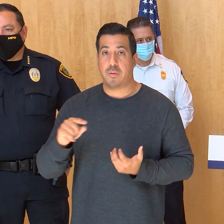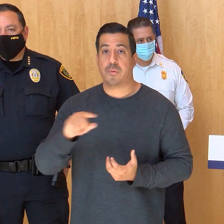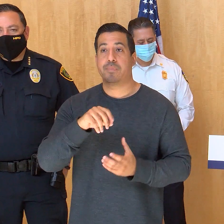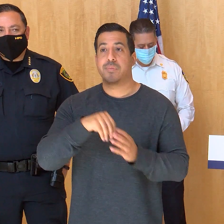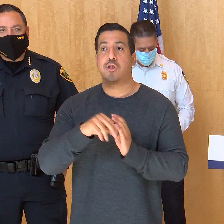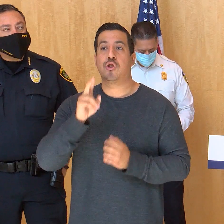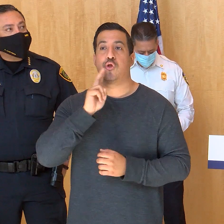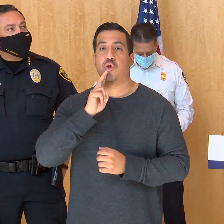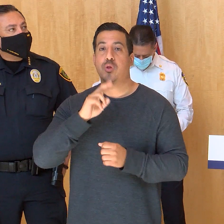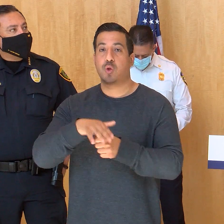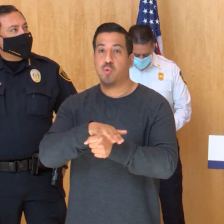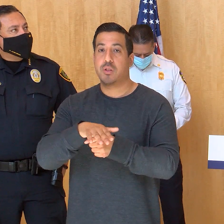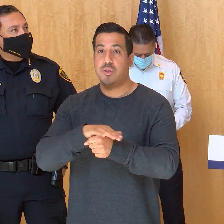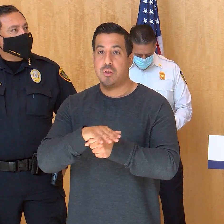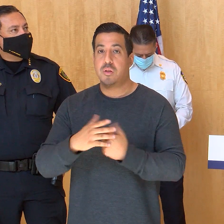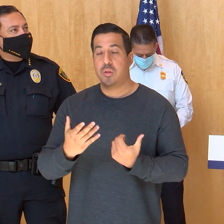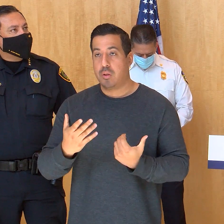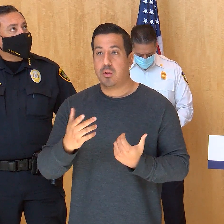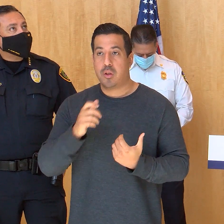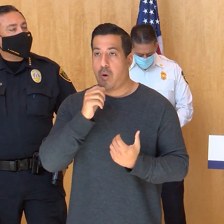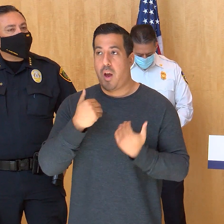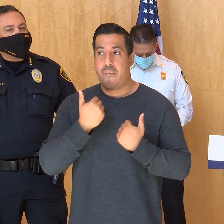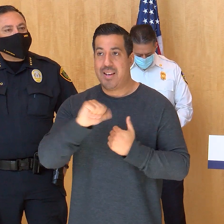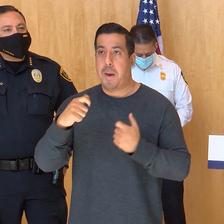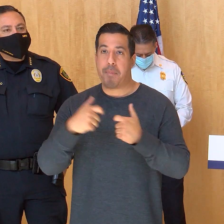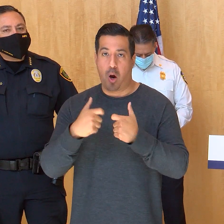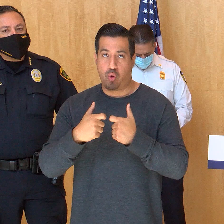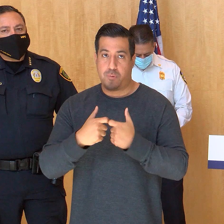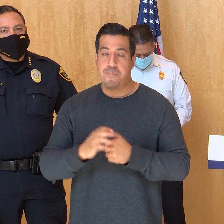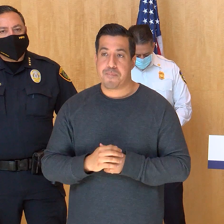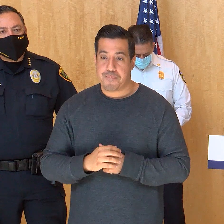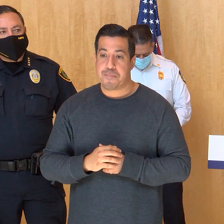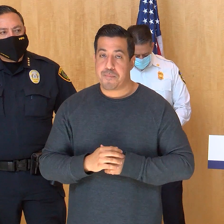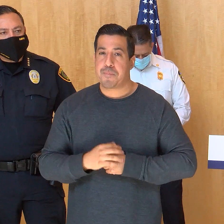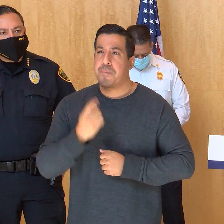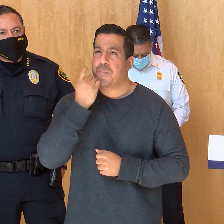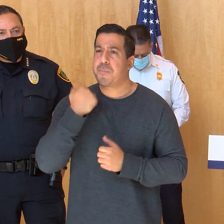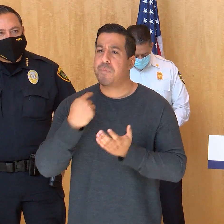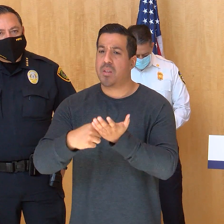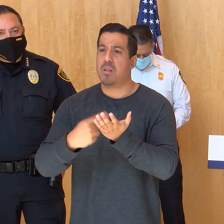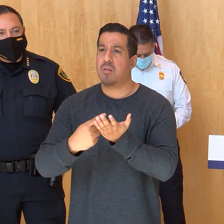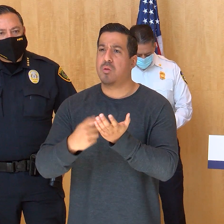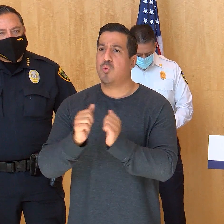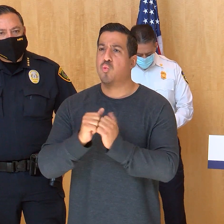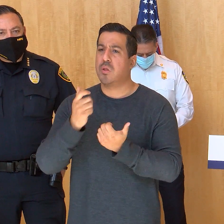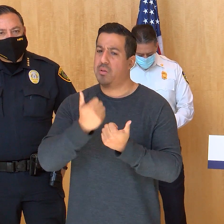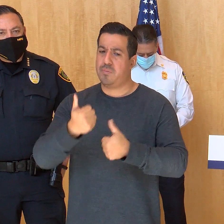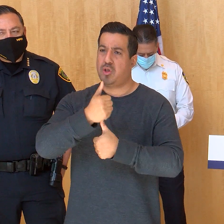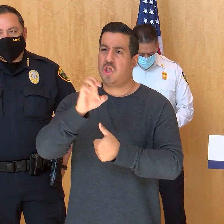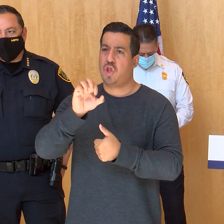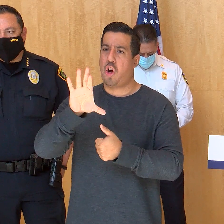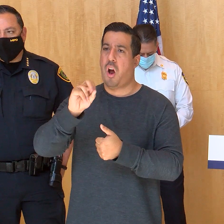this Houston region that are without power. I did have a conversation, for example, with the head of